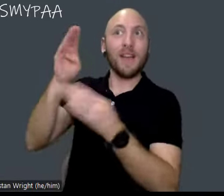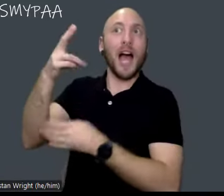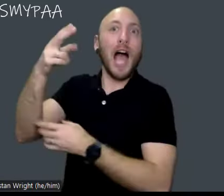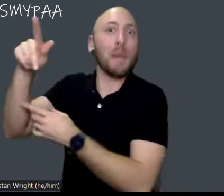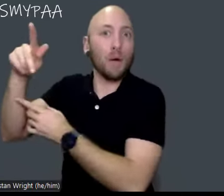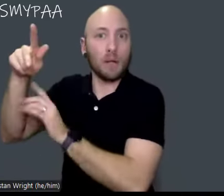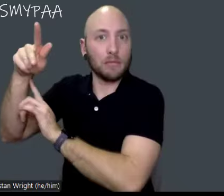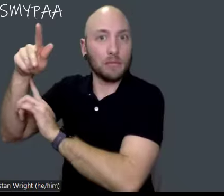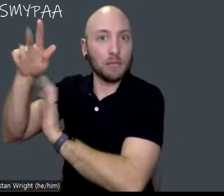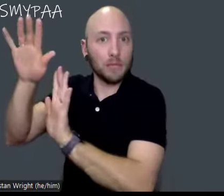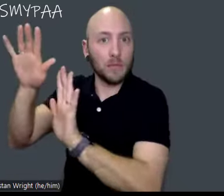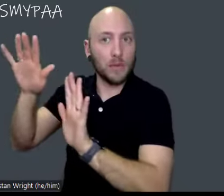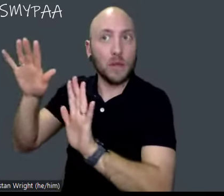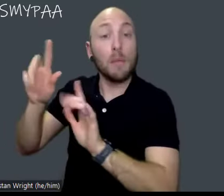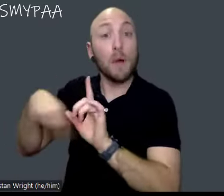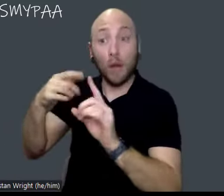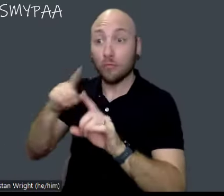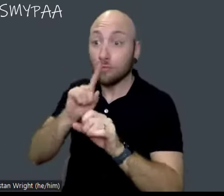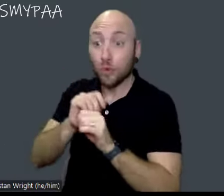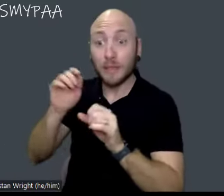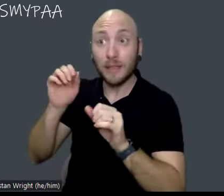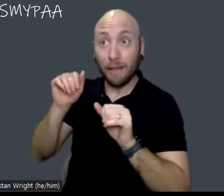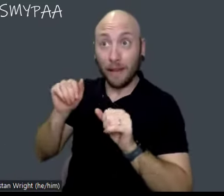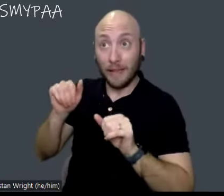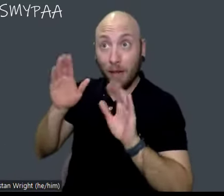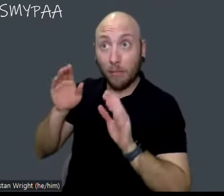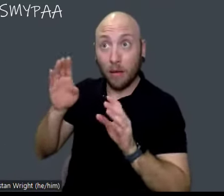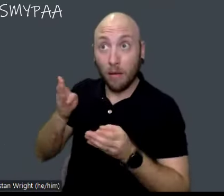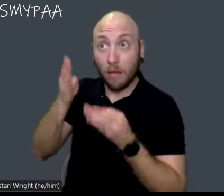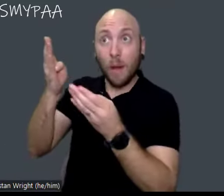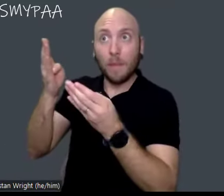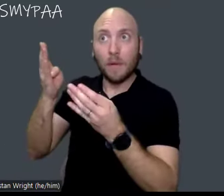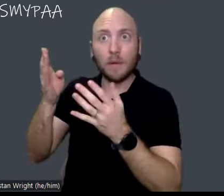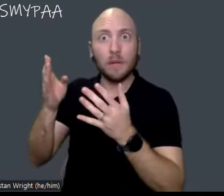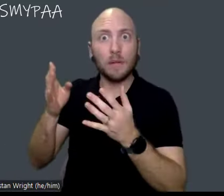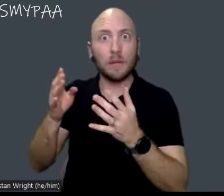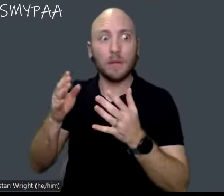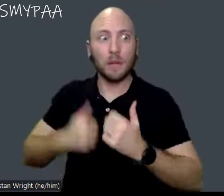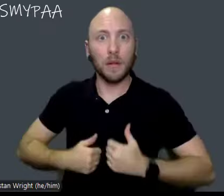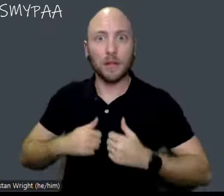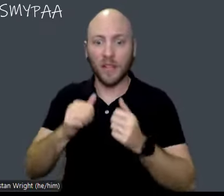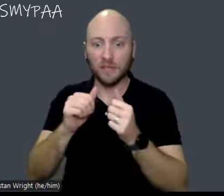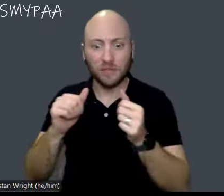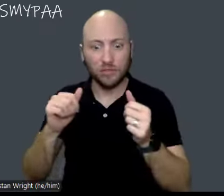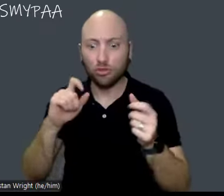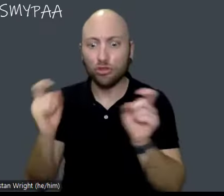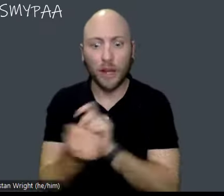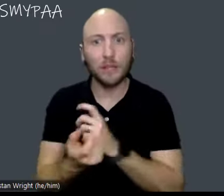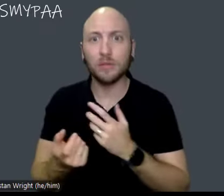power, everything started changing. Everything started changing. I became